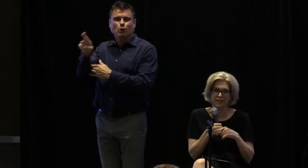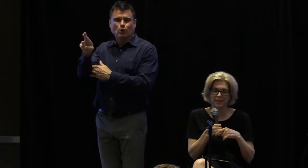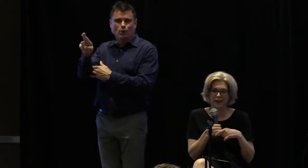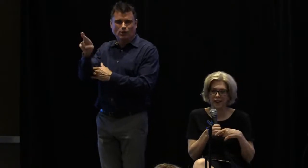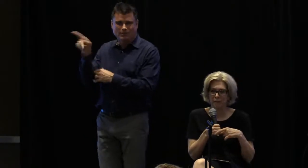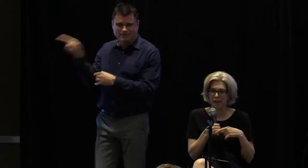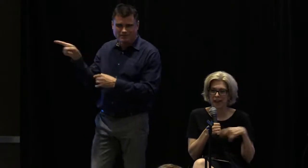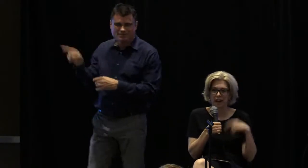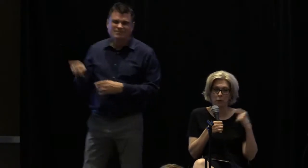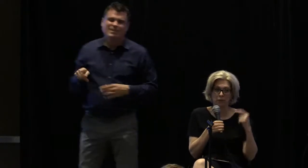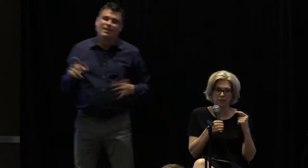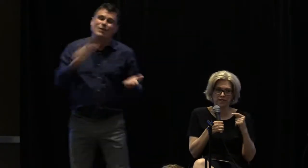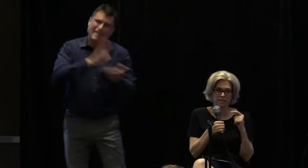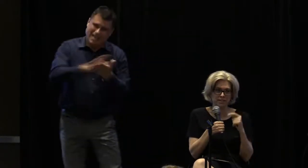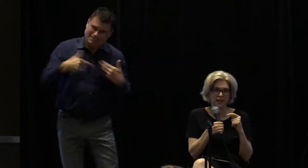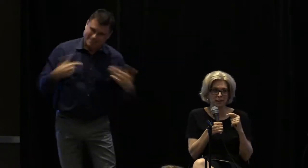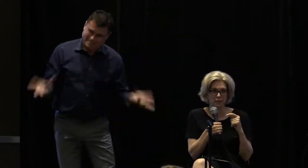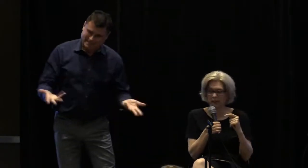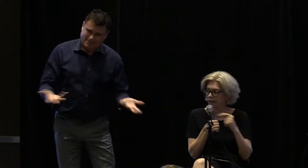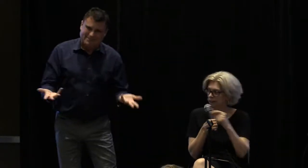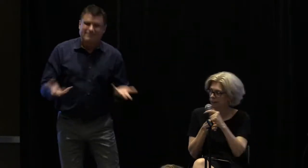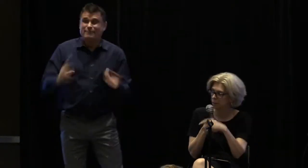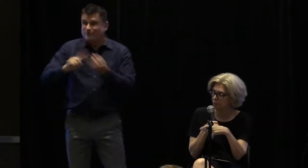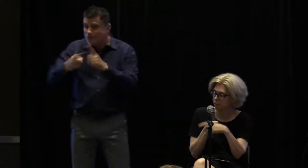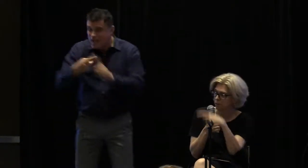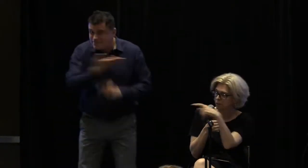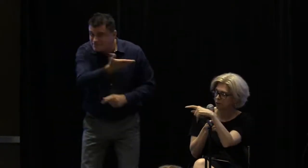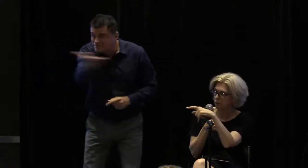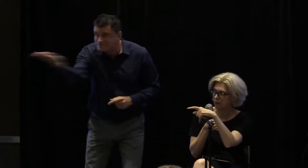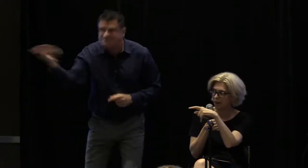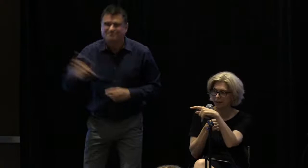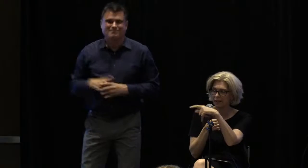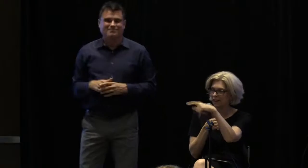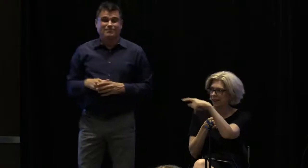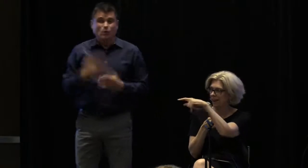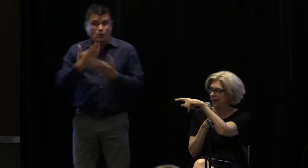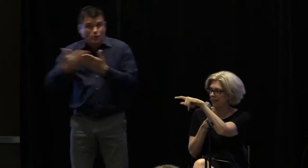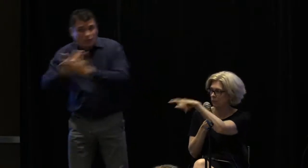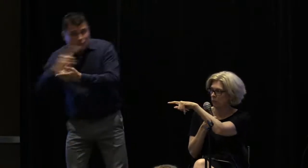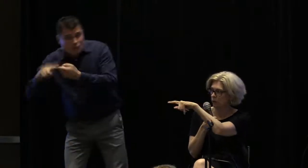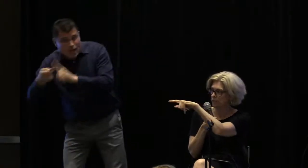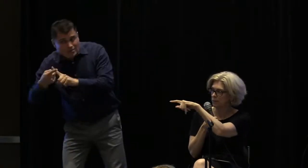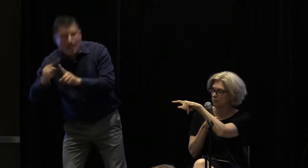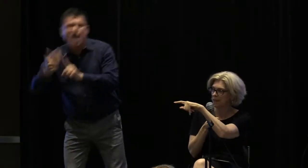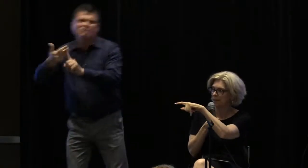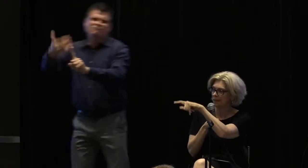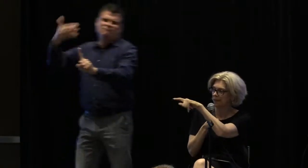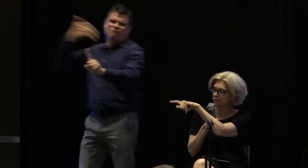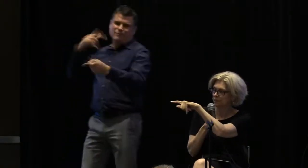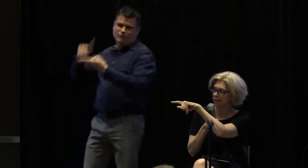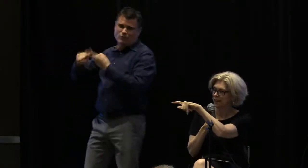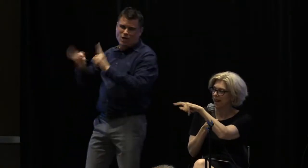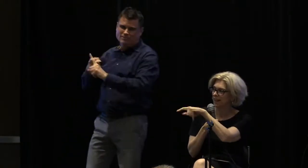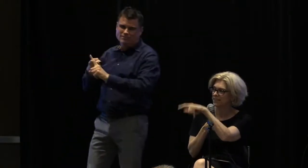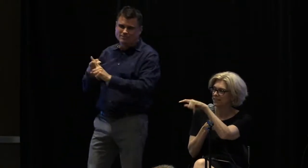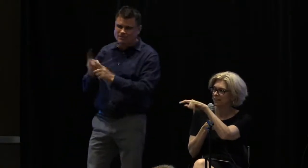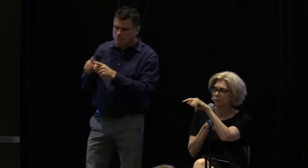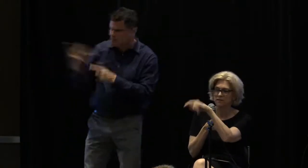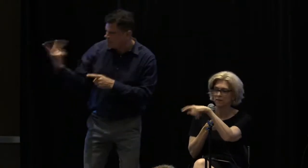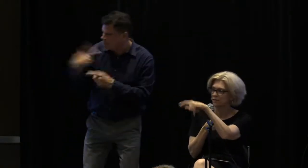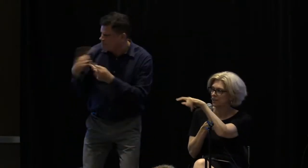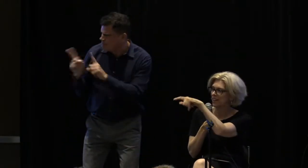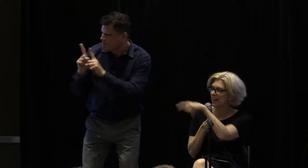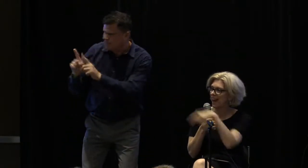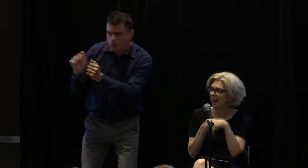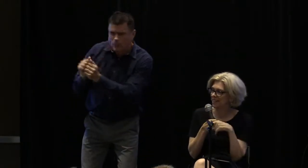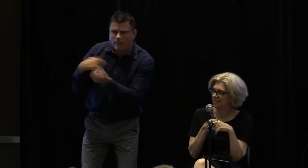ones. And I will take just a second to recognize a couple of people that are in the room that I one that's with me, Councillor Linda Annis from the City